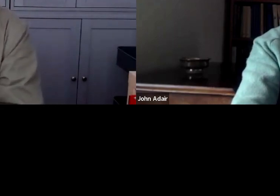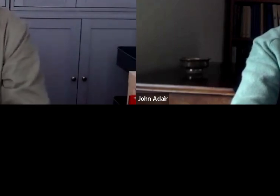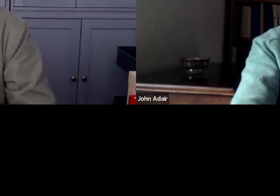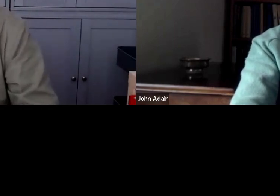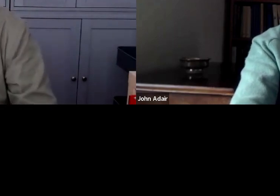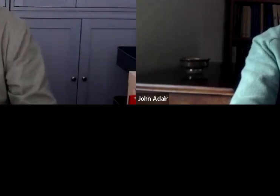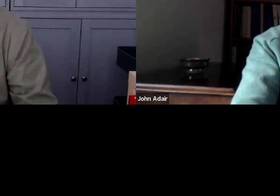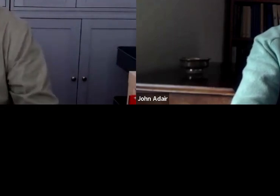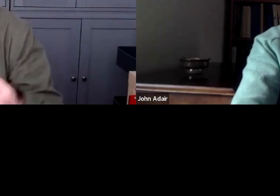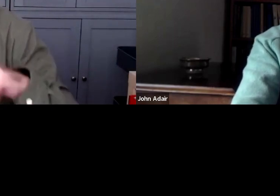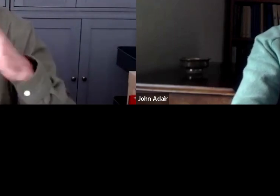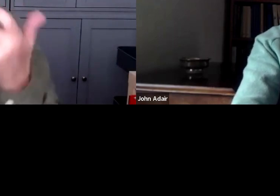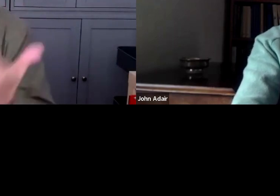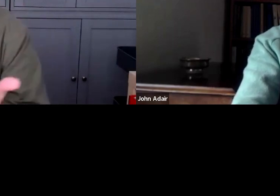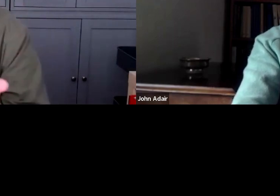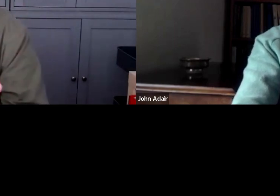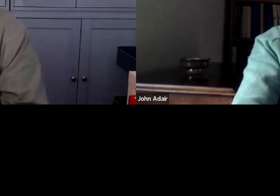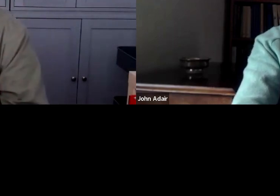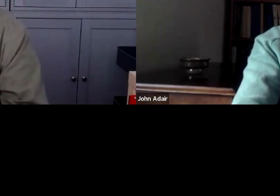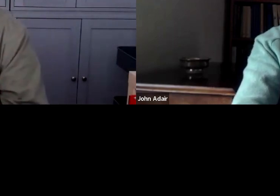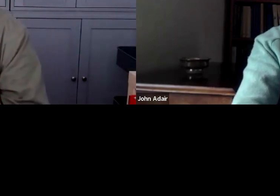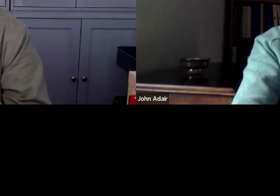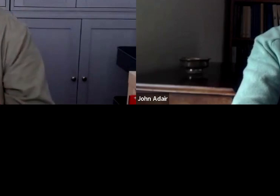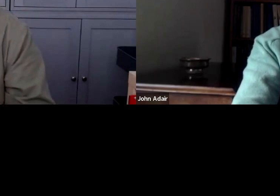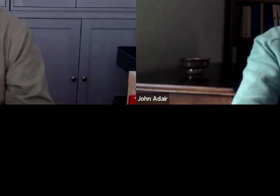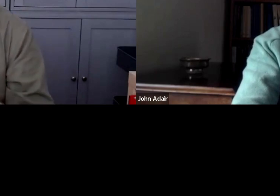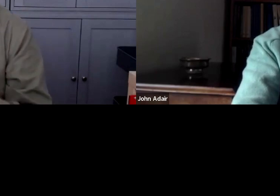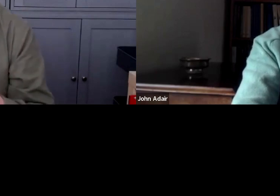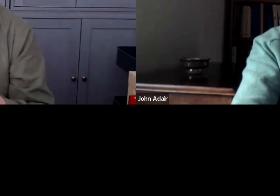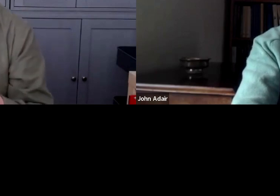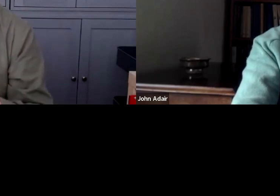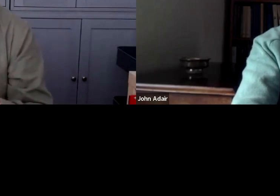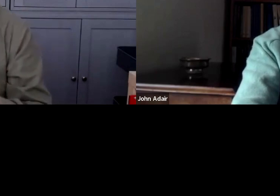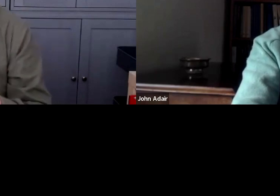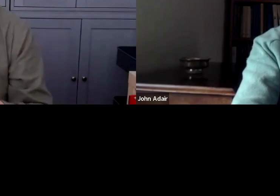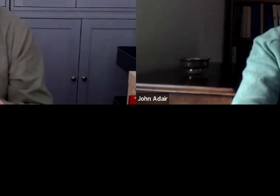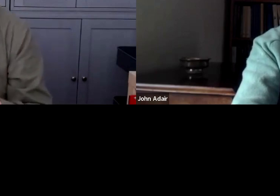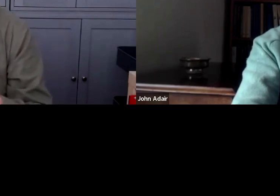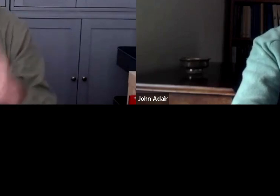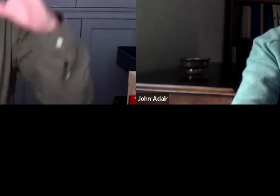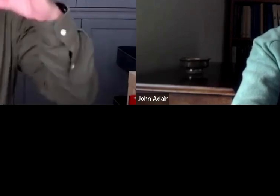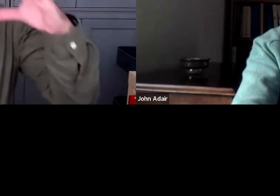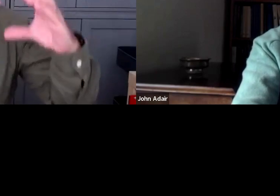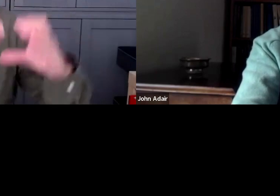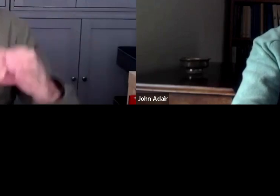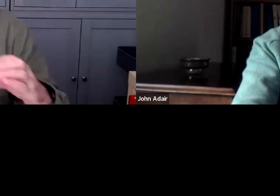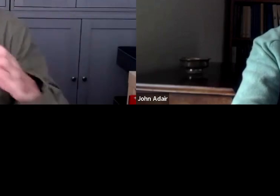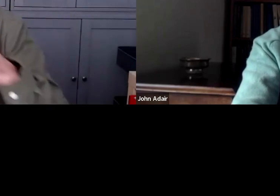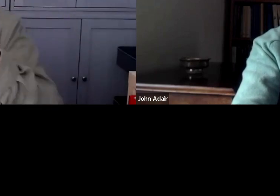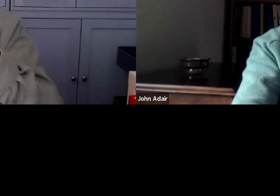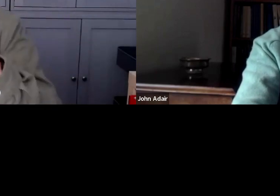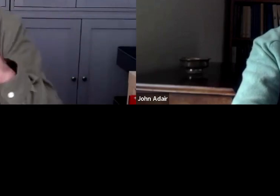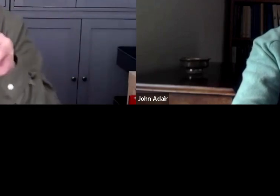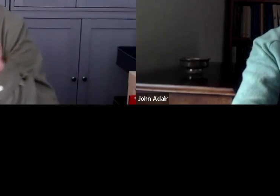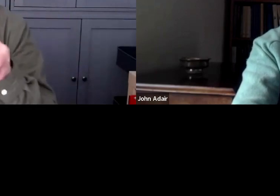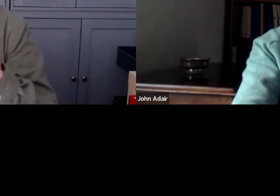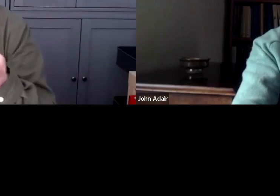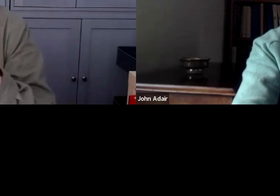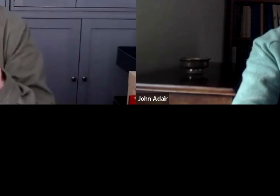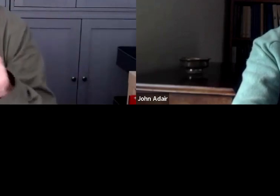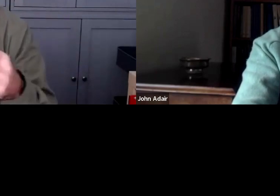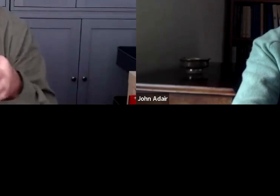management, and it's something that happens in the workplace. But what about the community? Do you think your